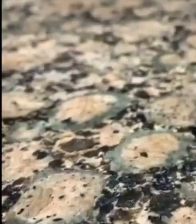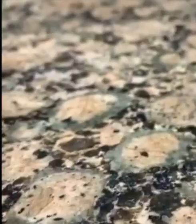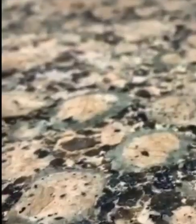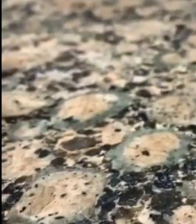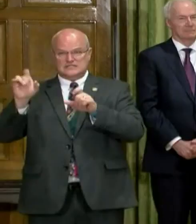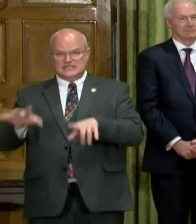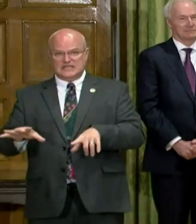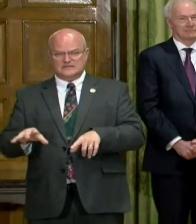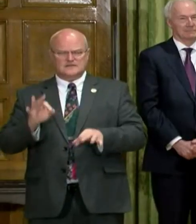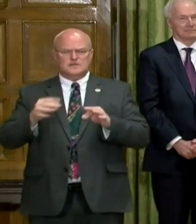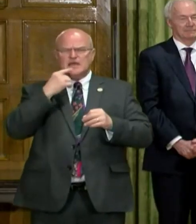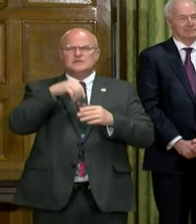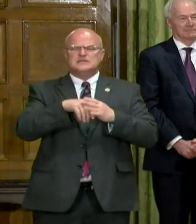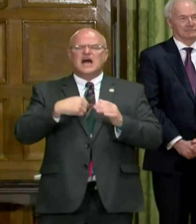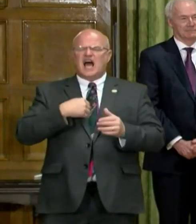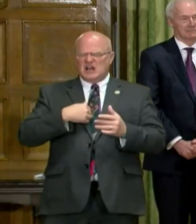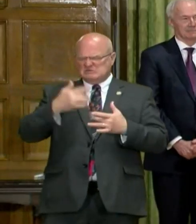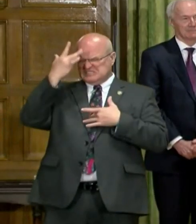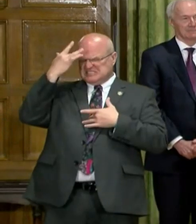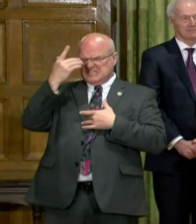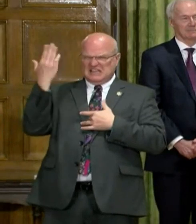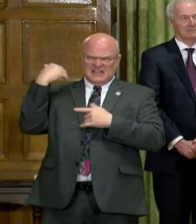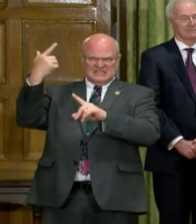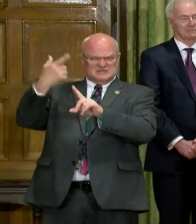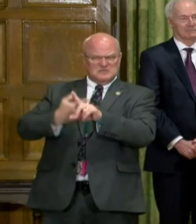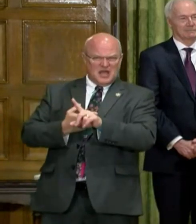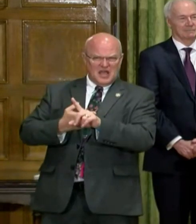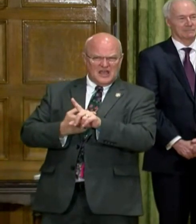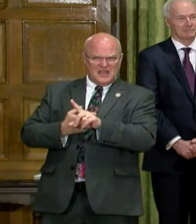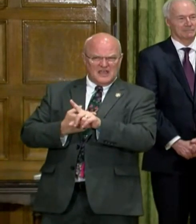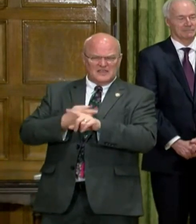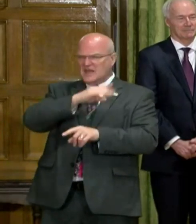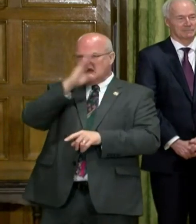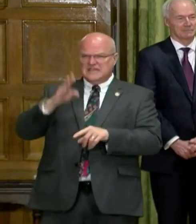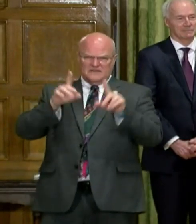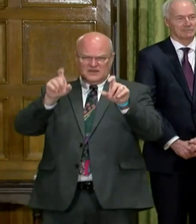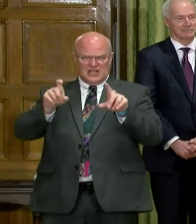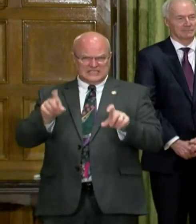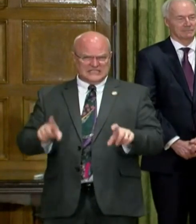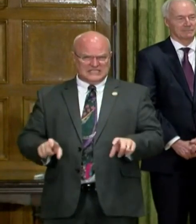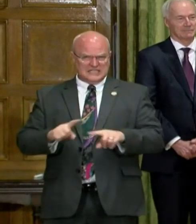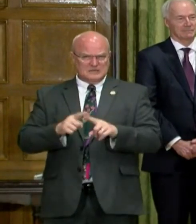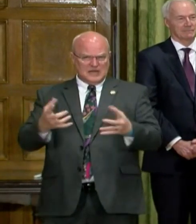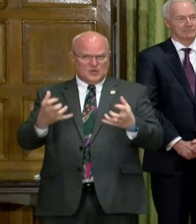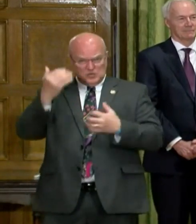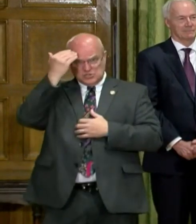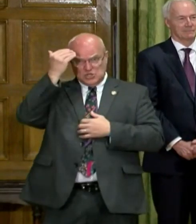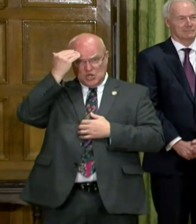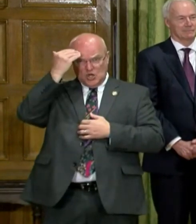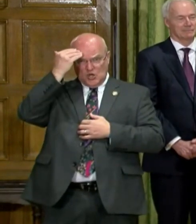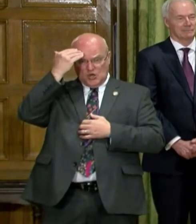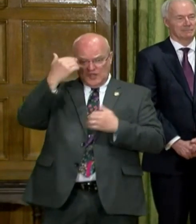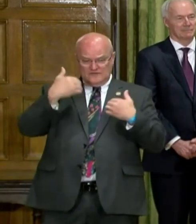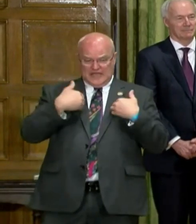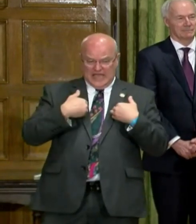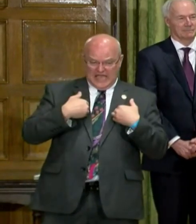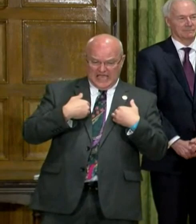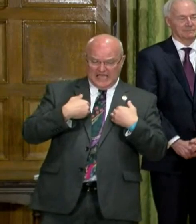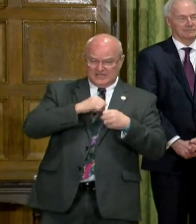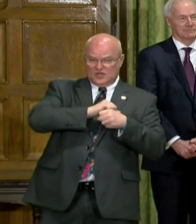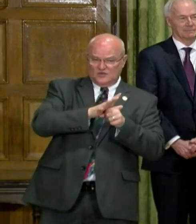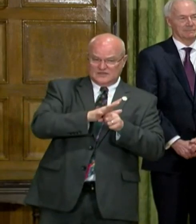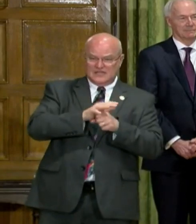someone came in and they said, look, I was sick last month, I never got tested, but I'd like to know whether I